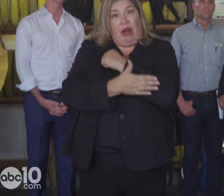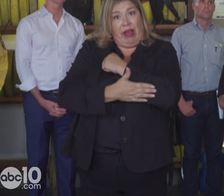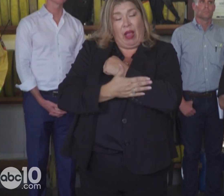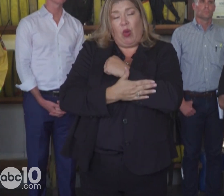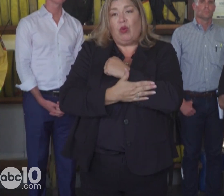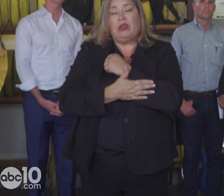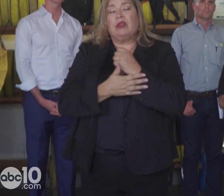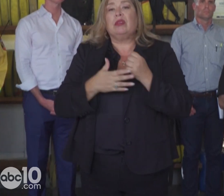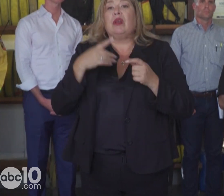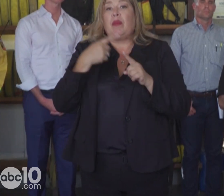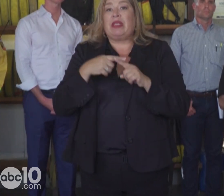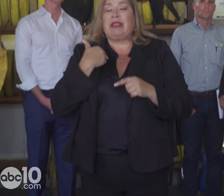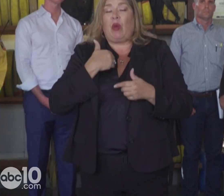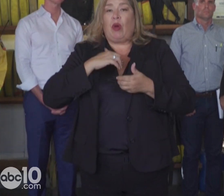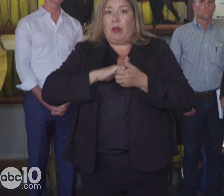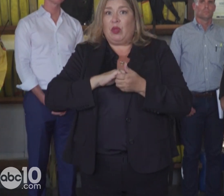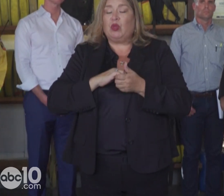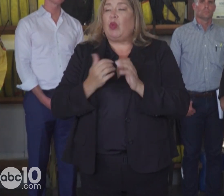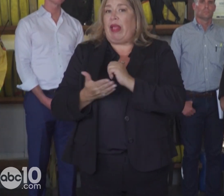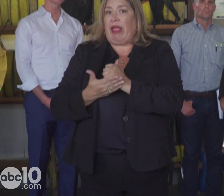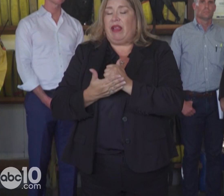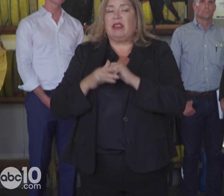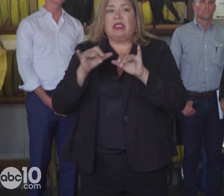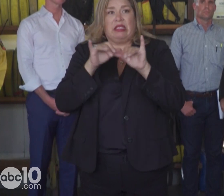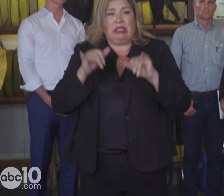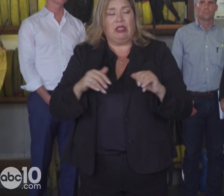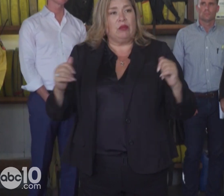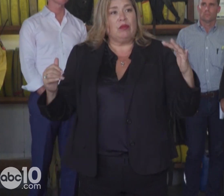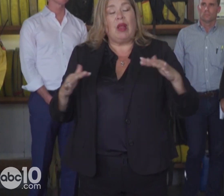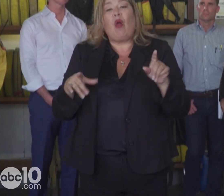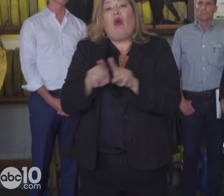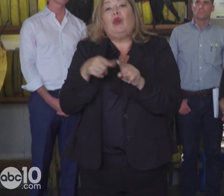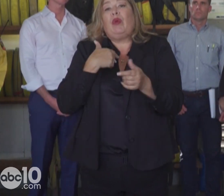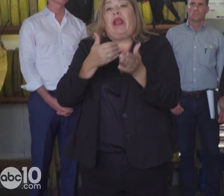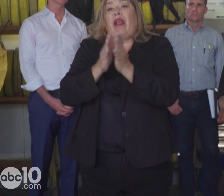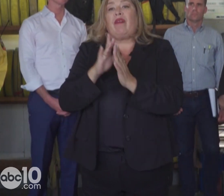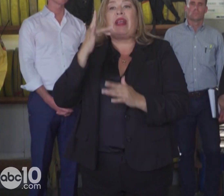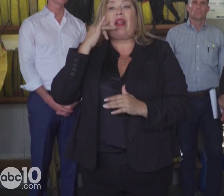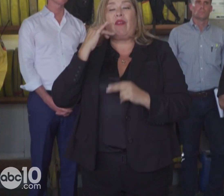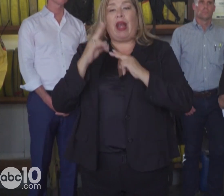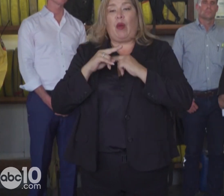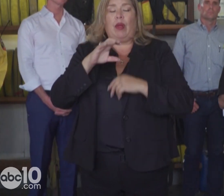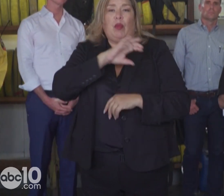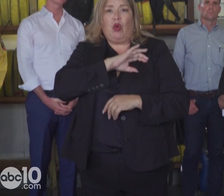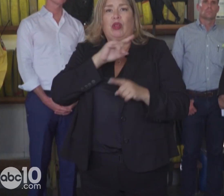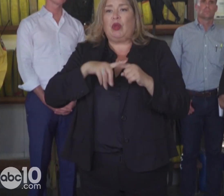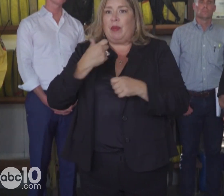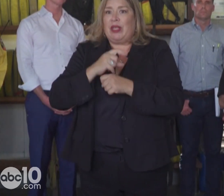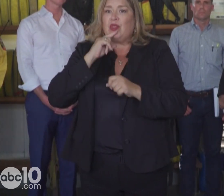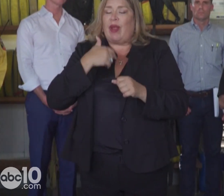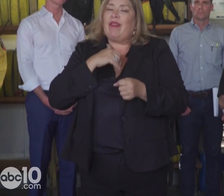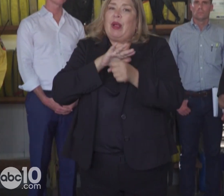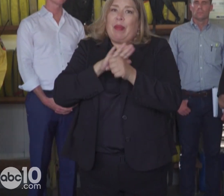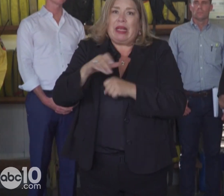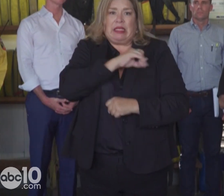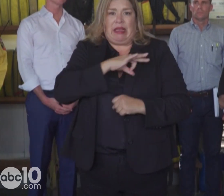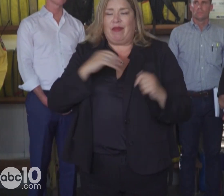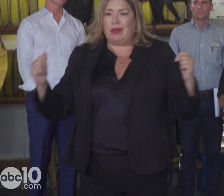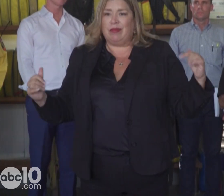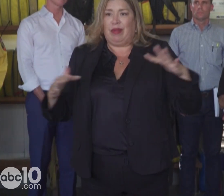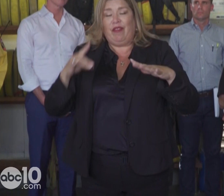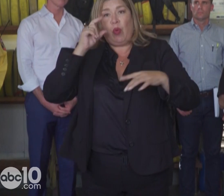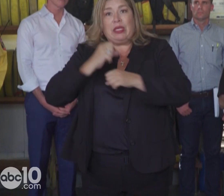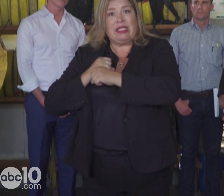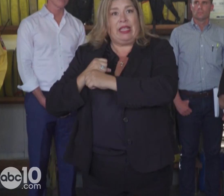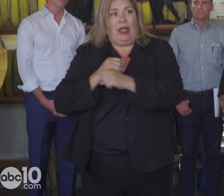as well as through our mutual aid system. We have also tasked the California Highway Patrol to up staff personnel for security throughout